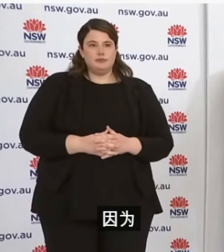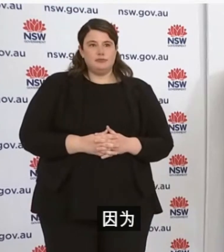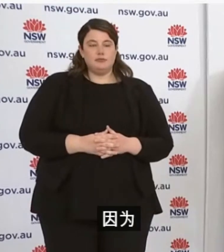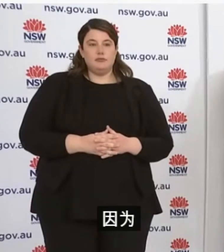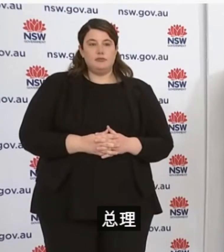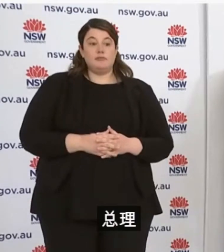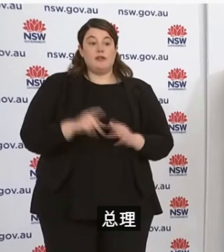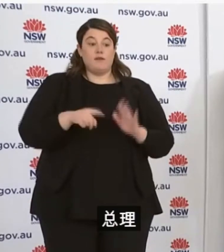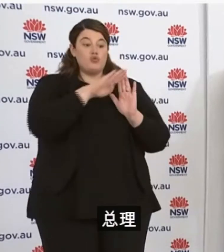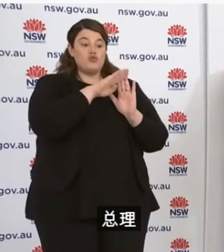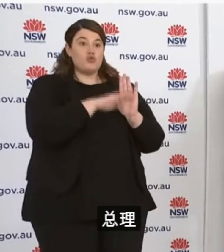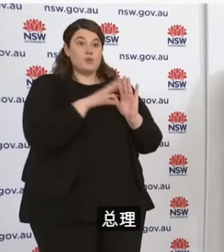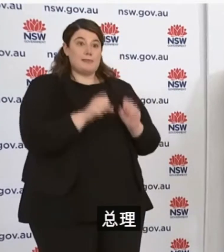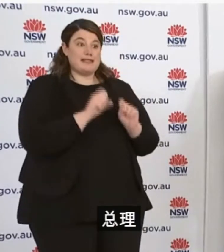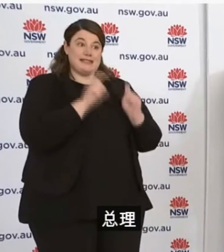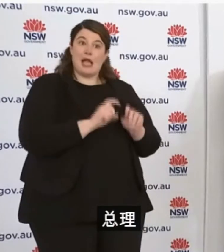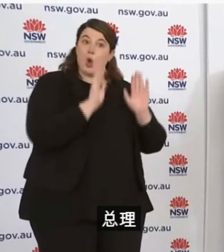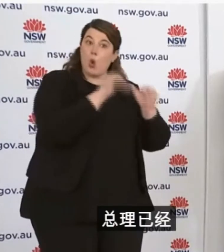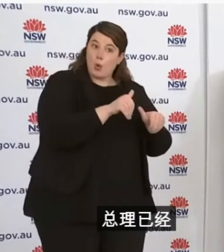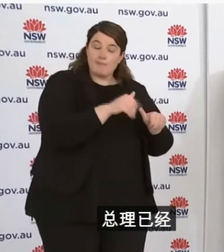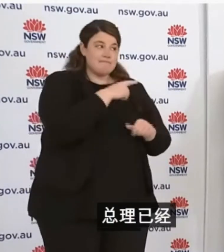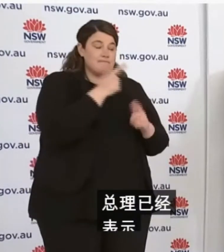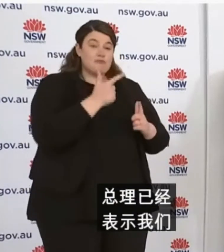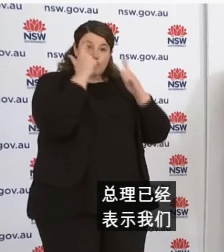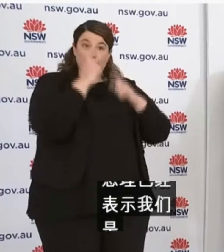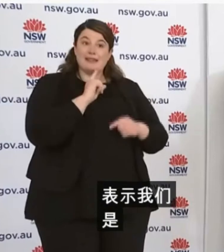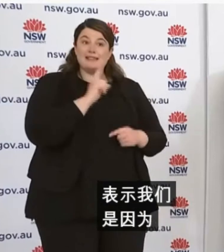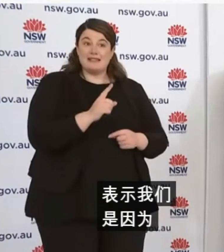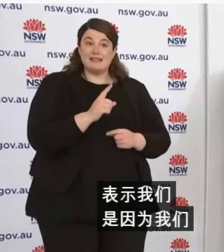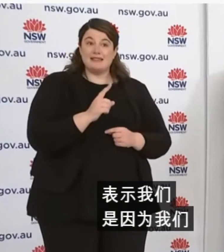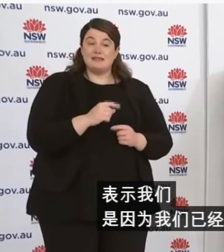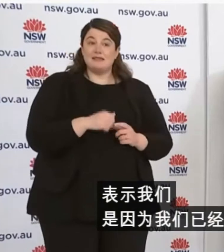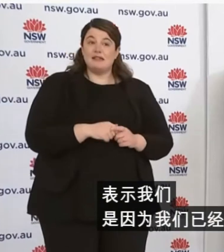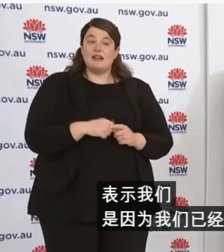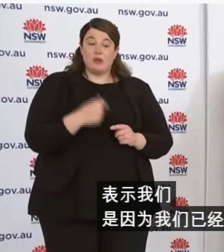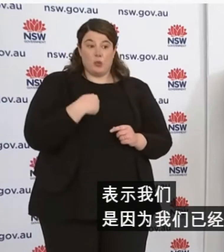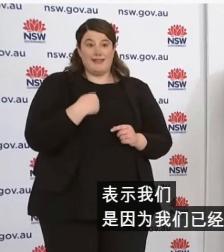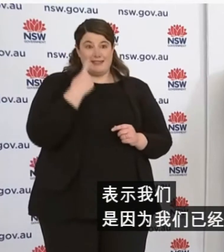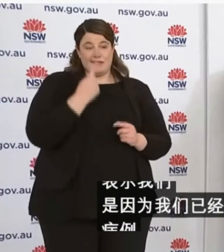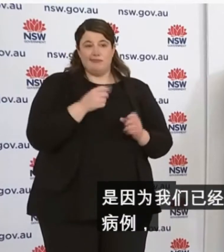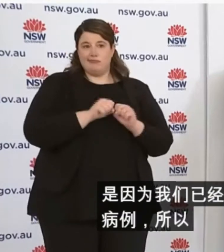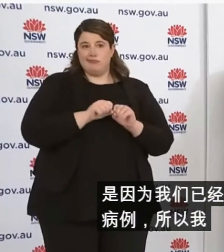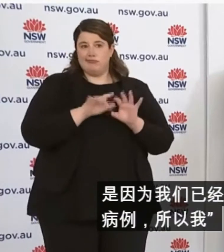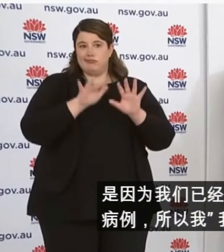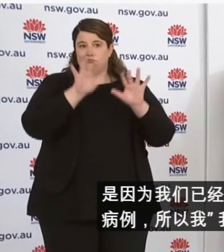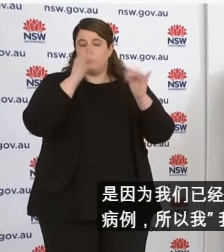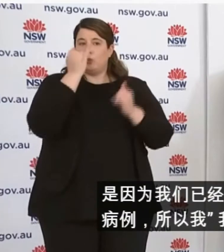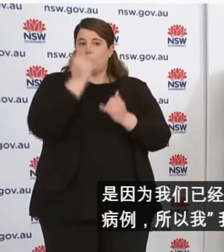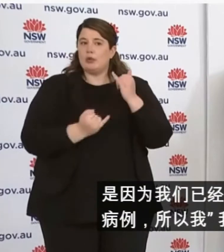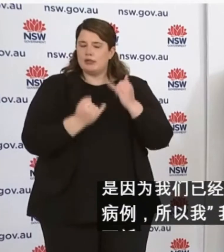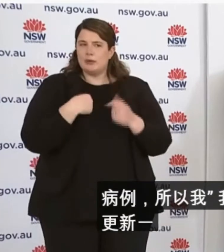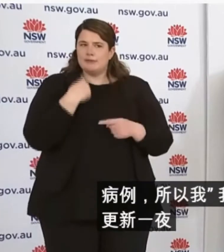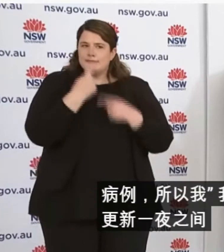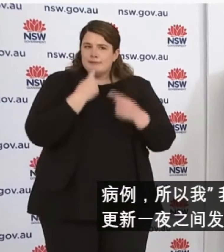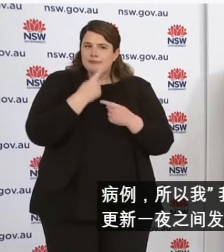the stay-at-home restrictions, the Premier has indicated that we are, because we have seen a number of cases, and I'll just give you an